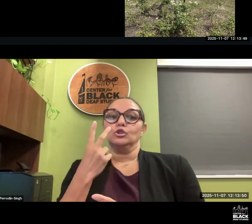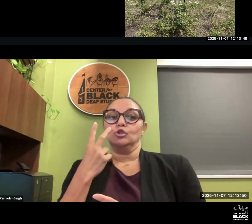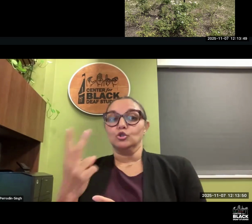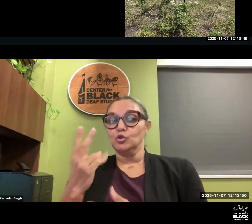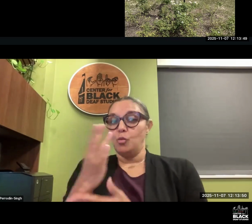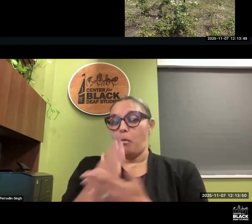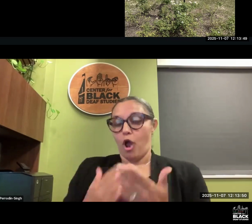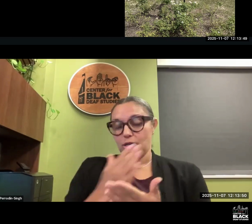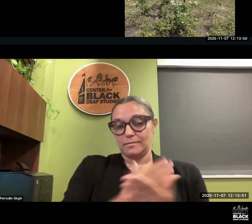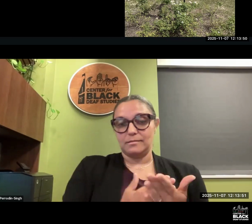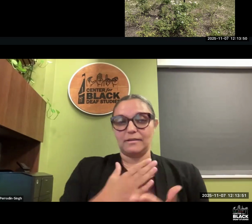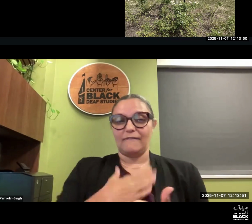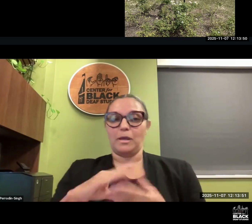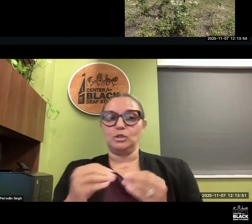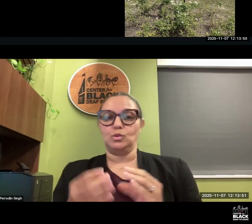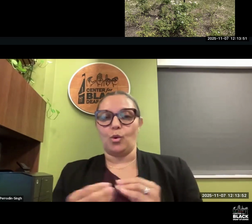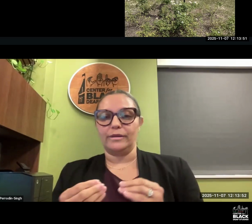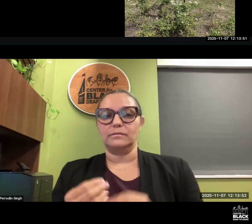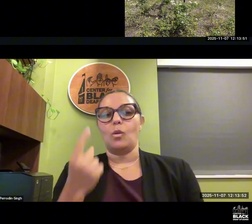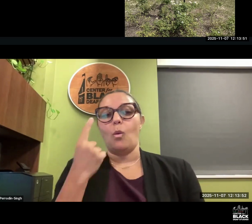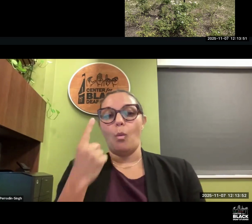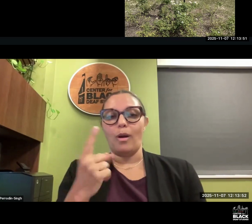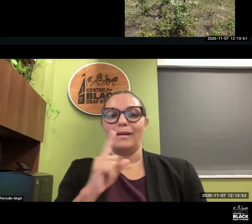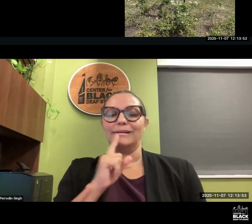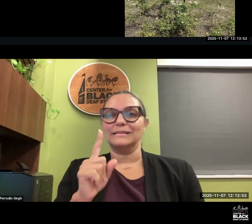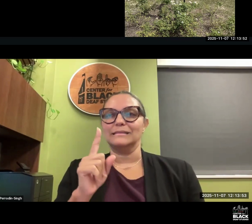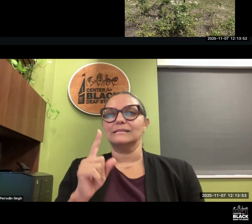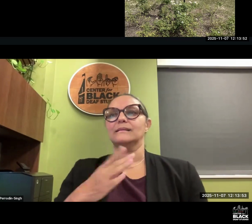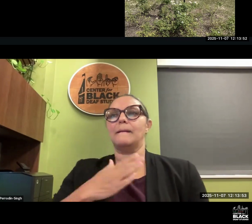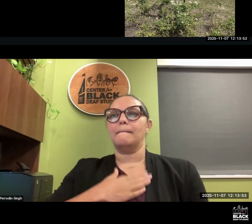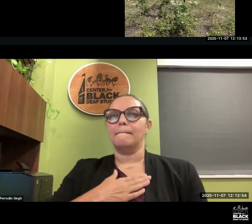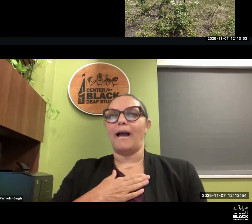Authentically being able to share your story.